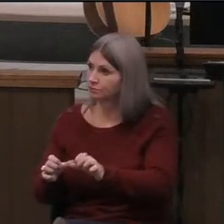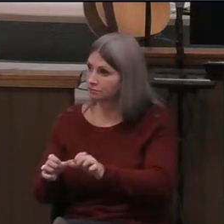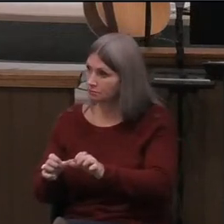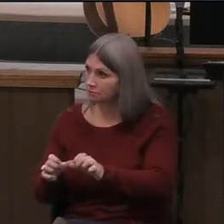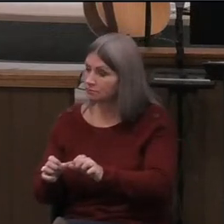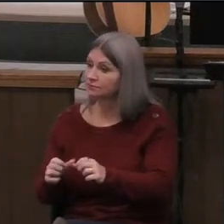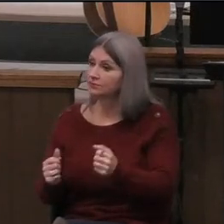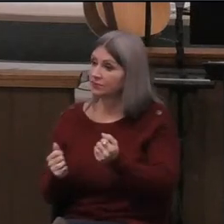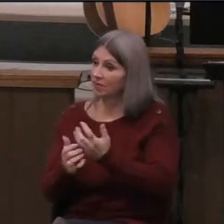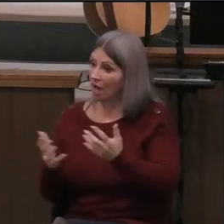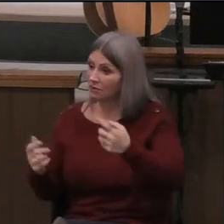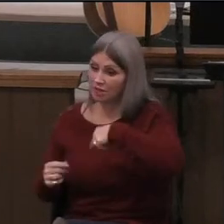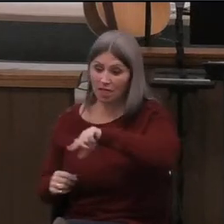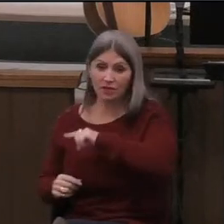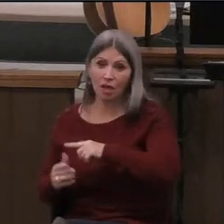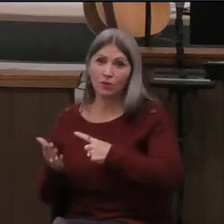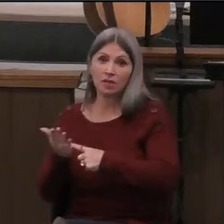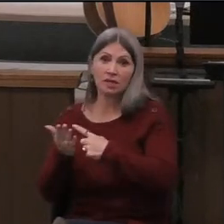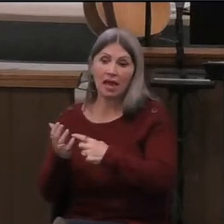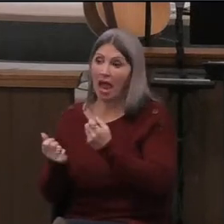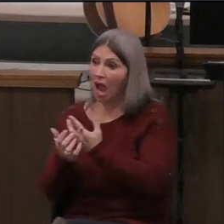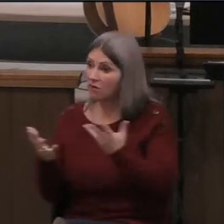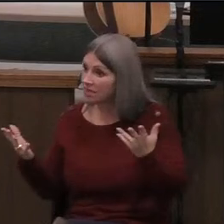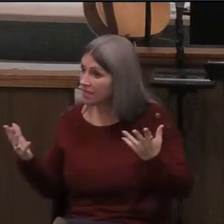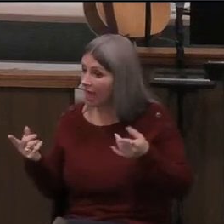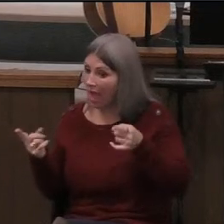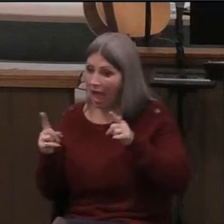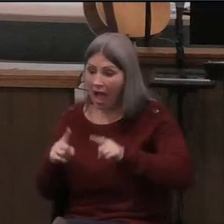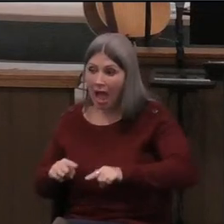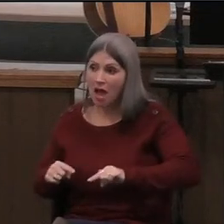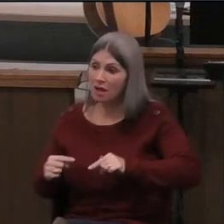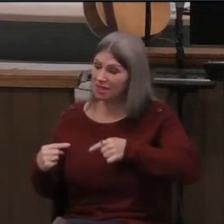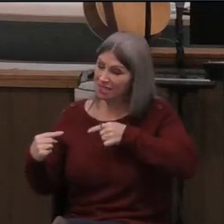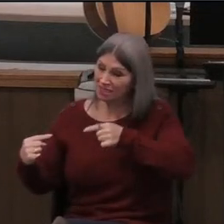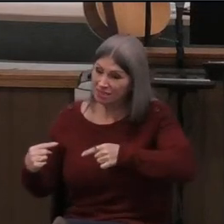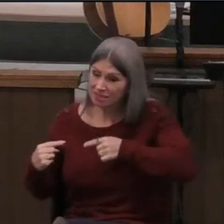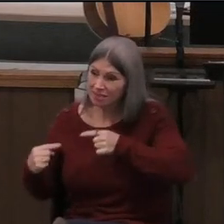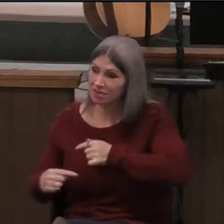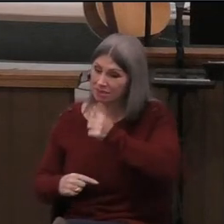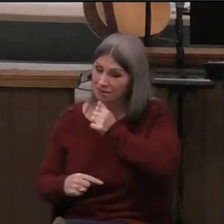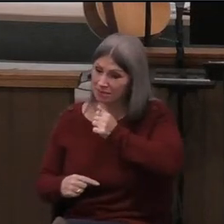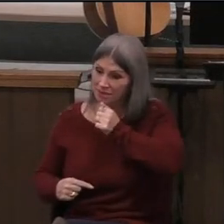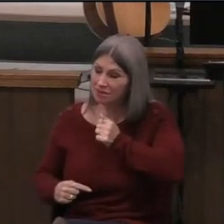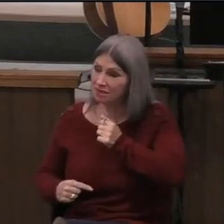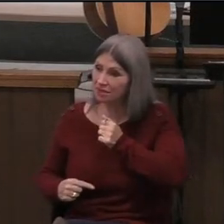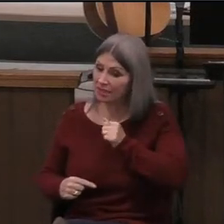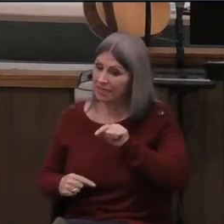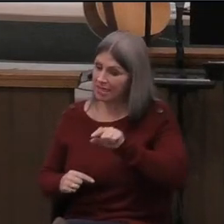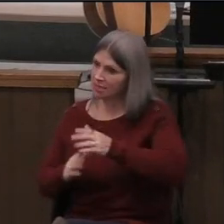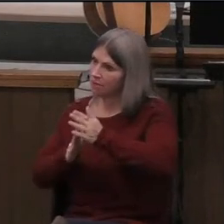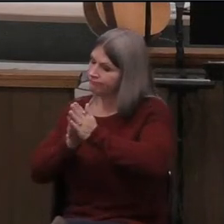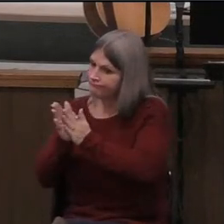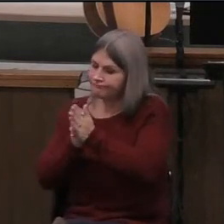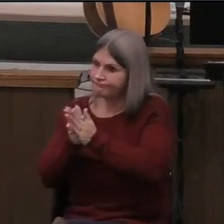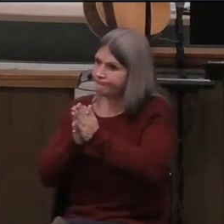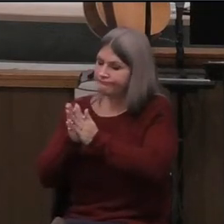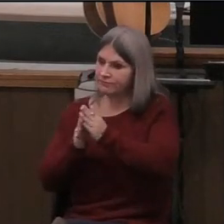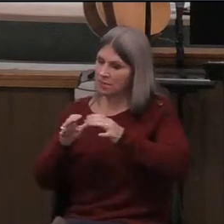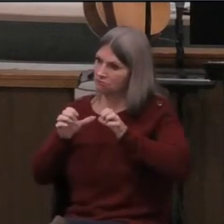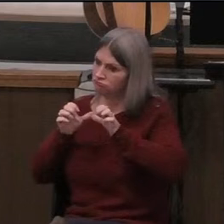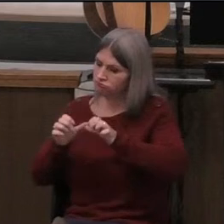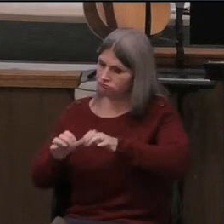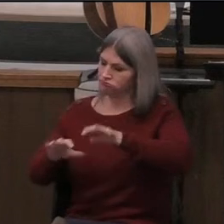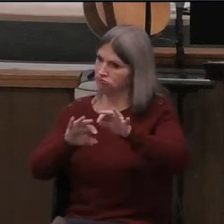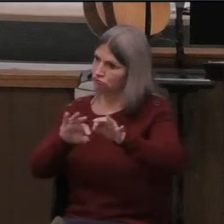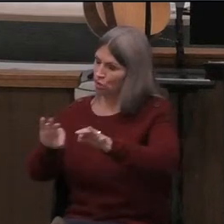All the things we talked about, all the persecution, all the things about Paul, his zeal to teach God the